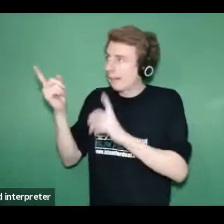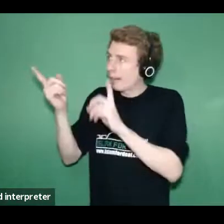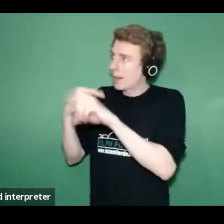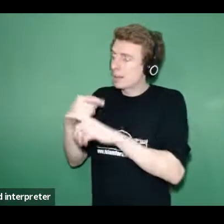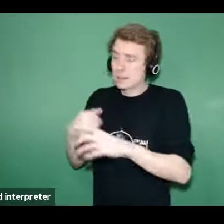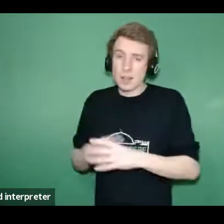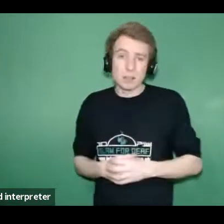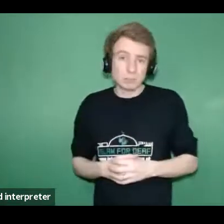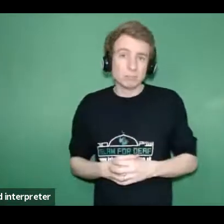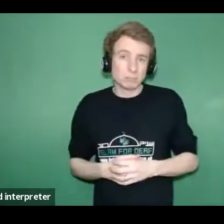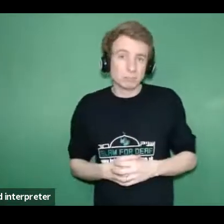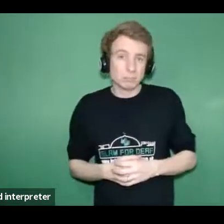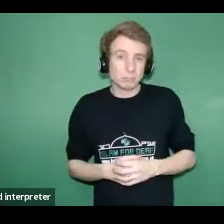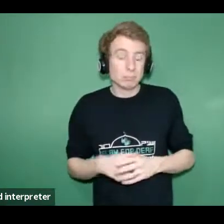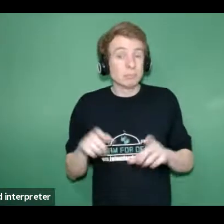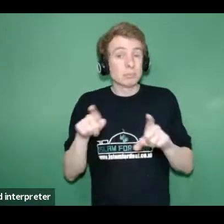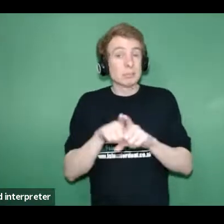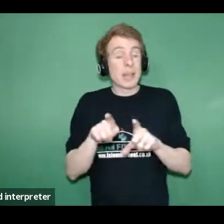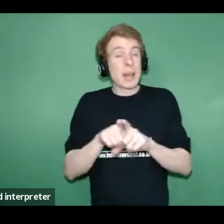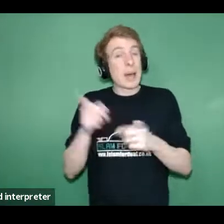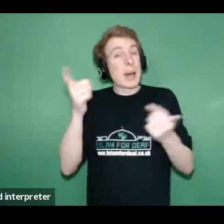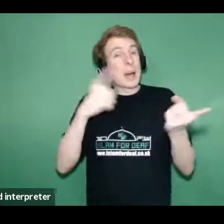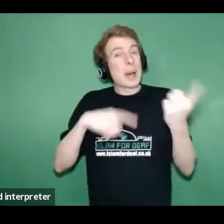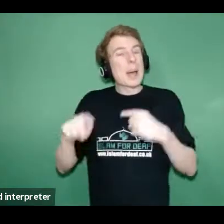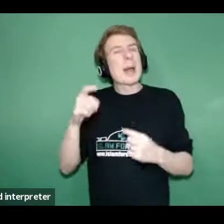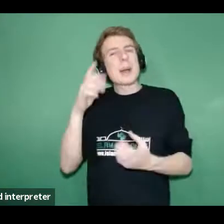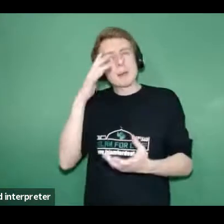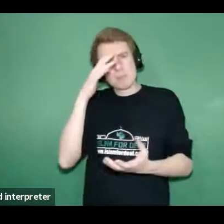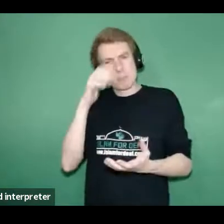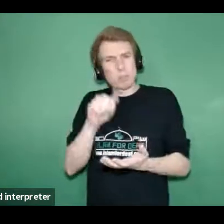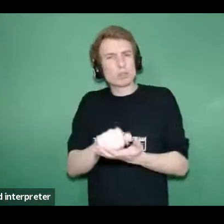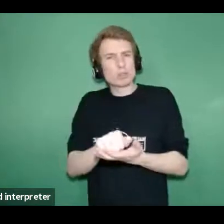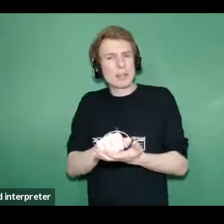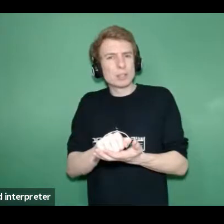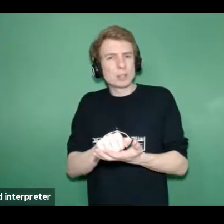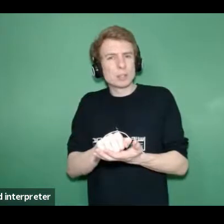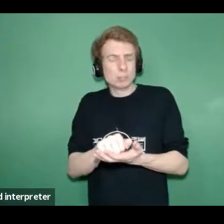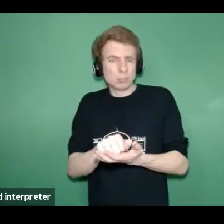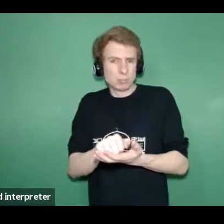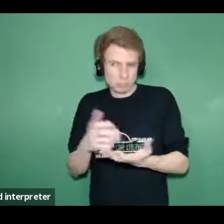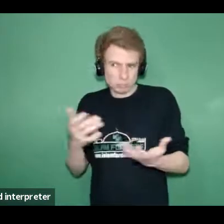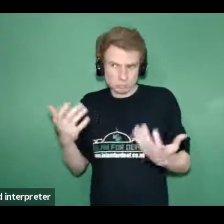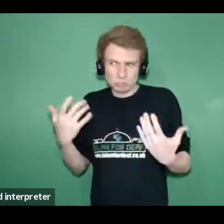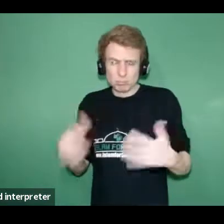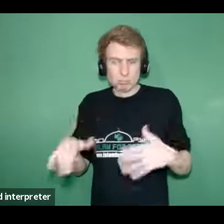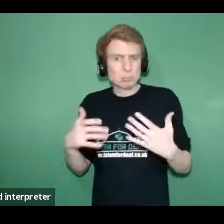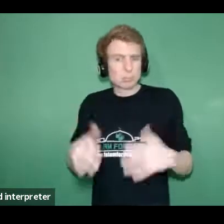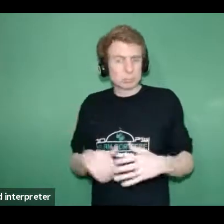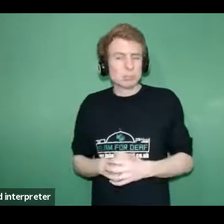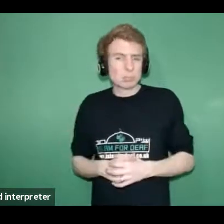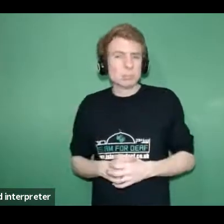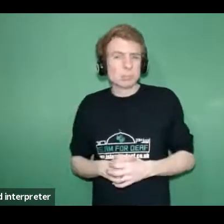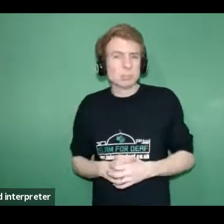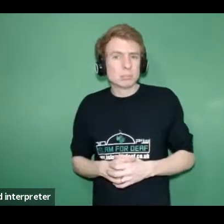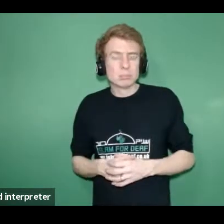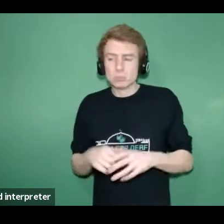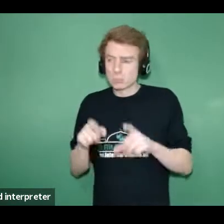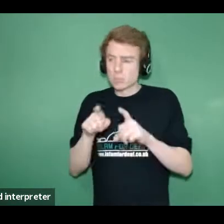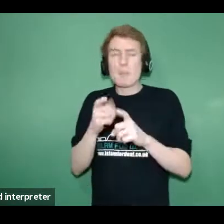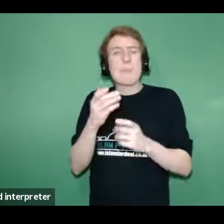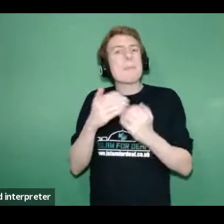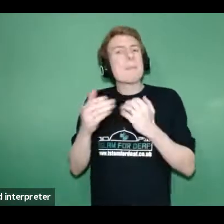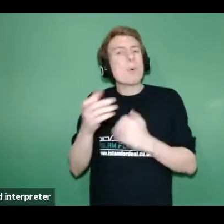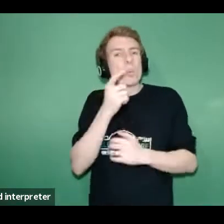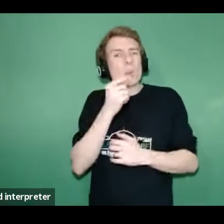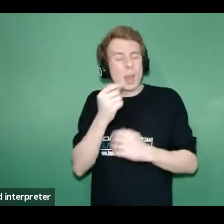prostration, this is also another place. So they should take advantage of all of these places and all of these times